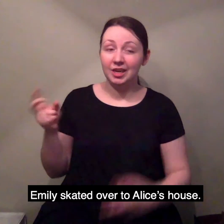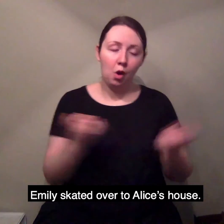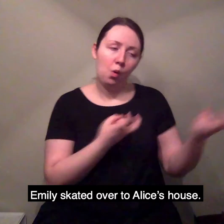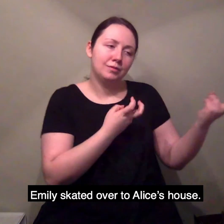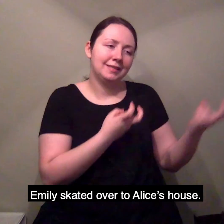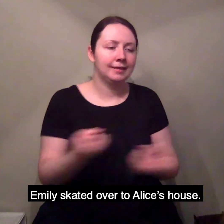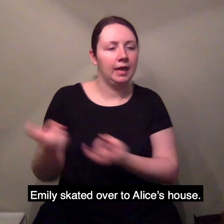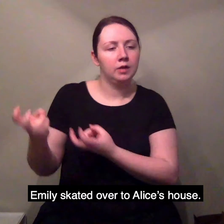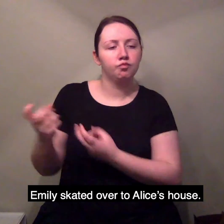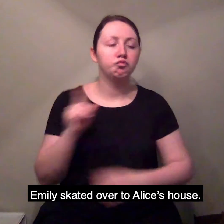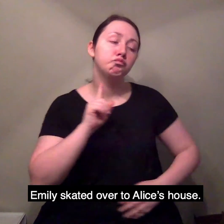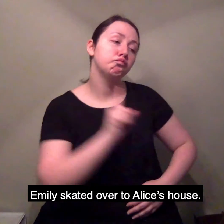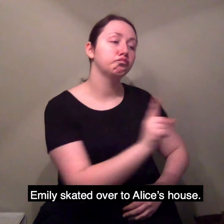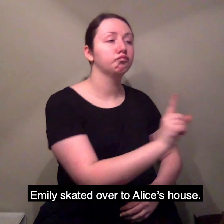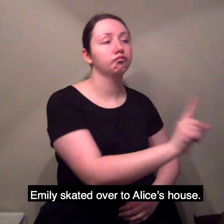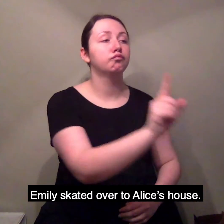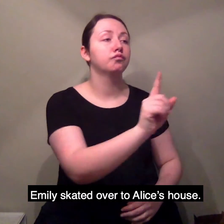Emily skated over to Alice's house.